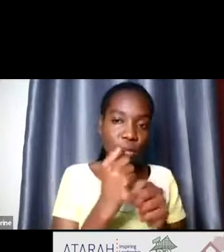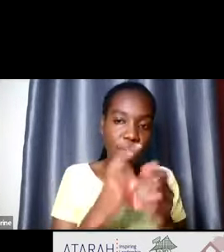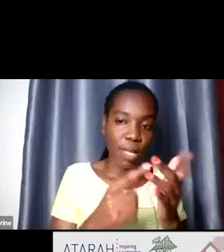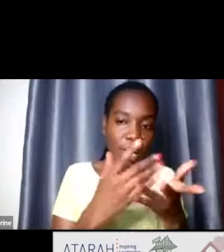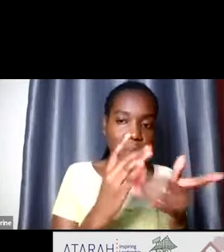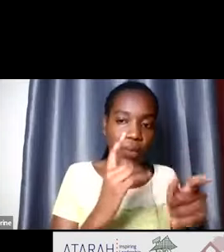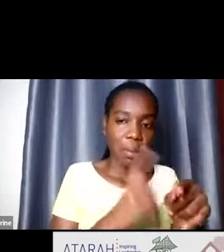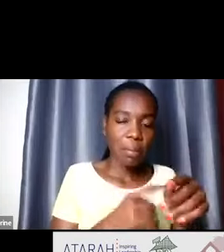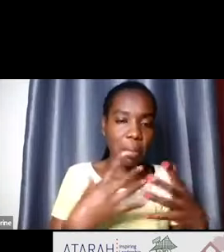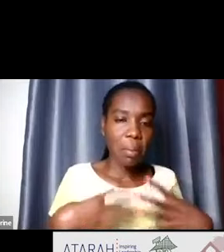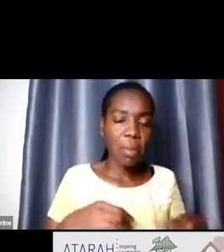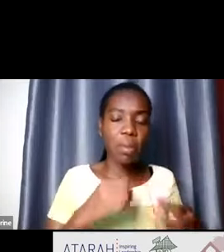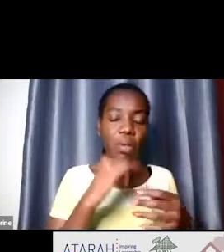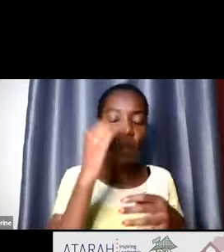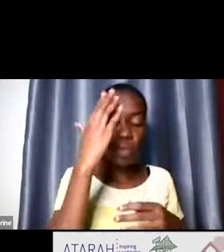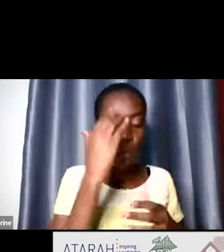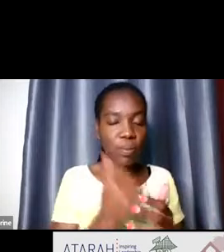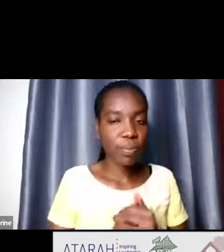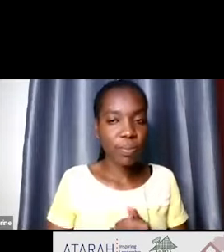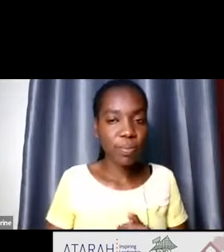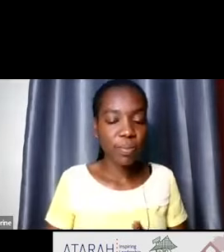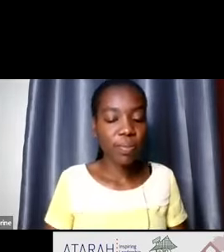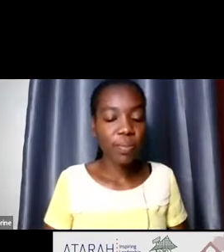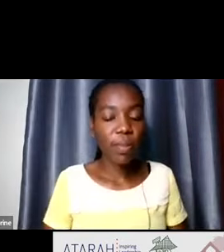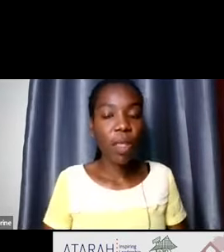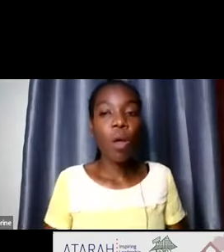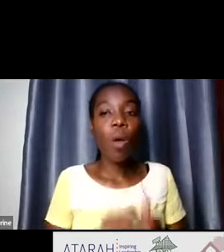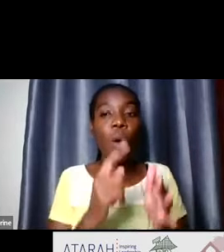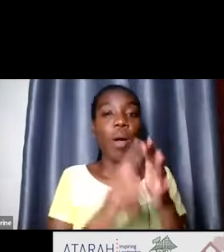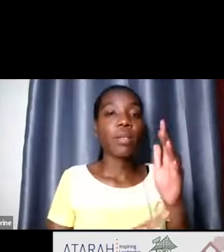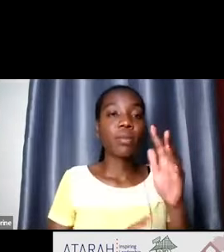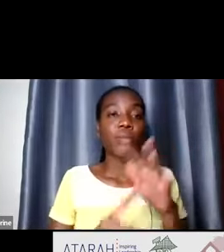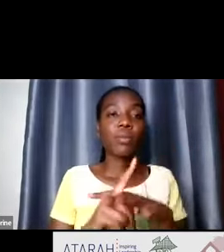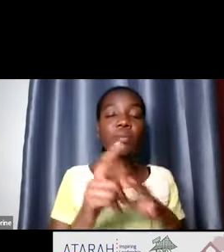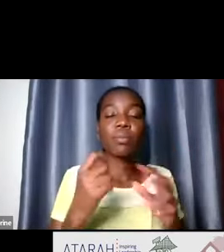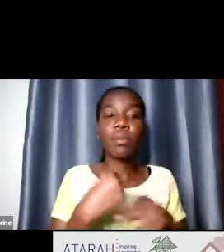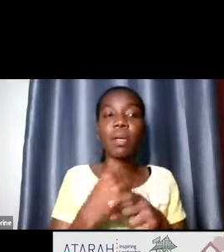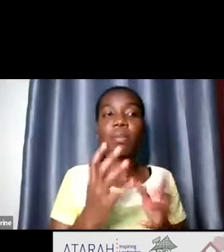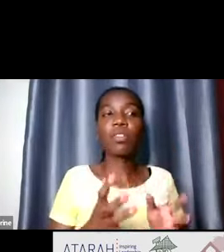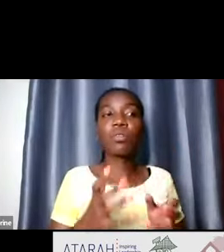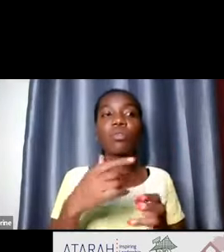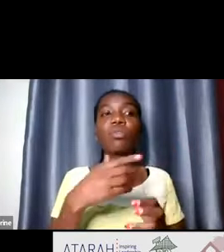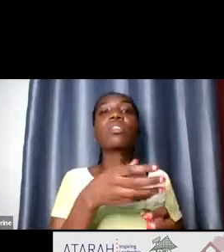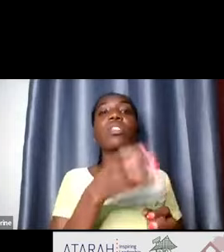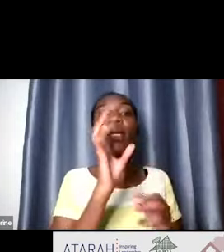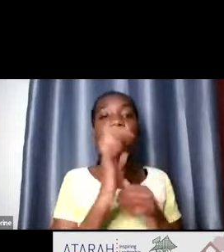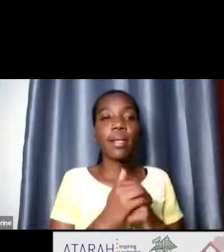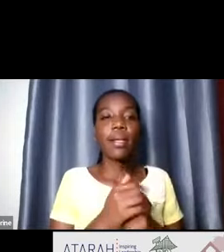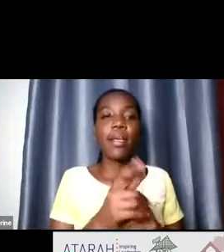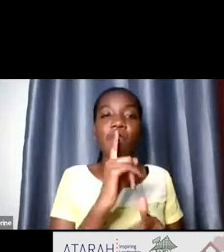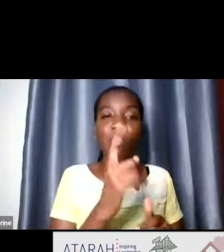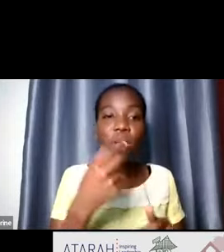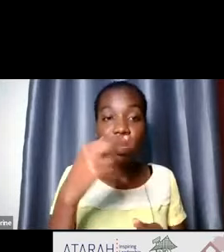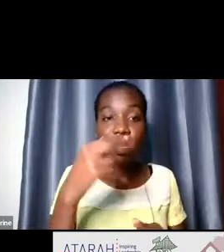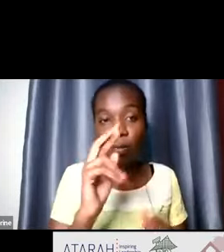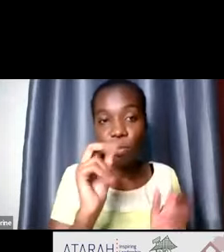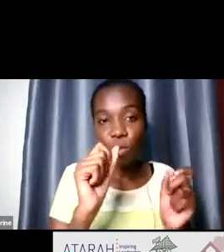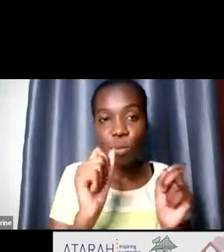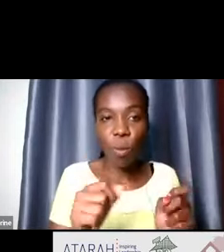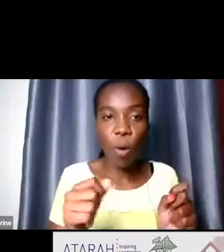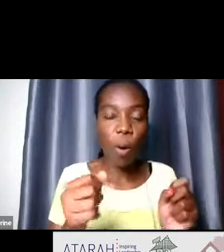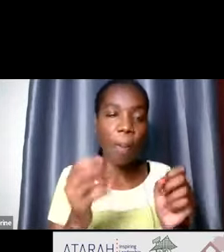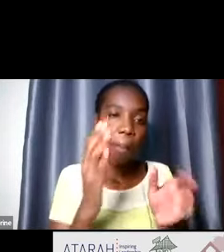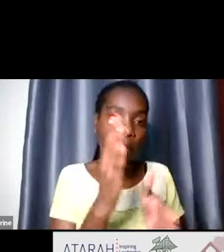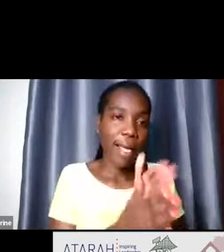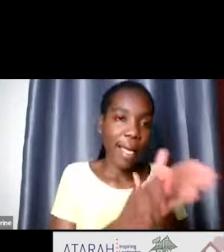know what is causing them to drink. So HR can organize awareness sessions where